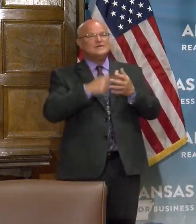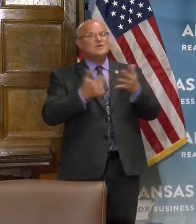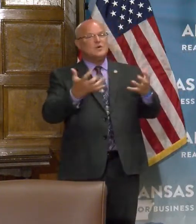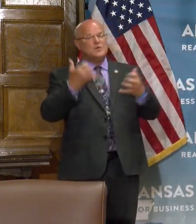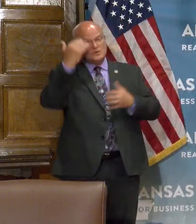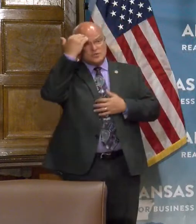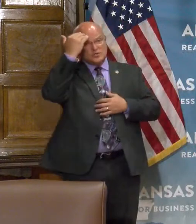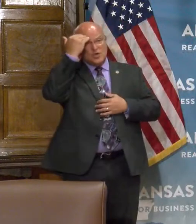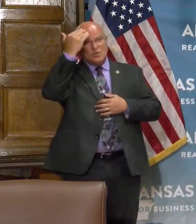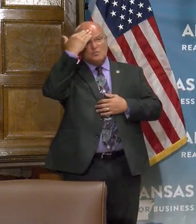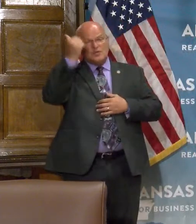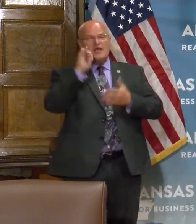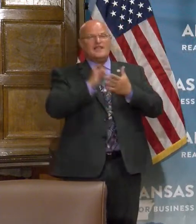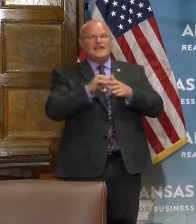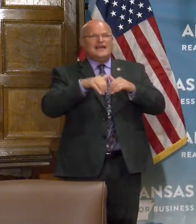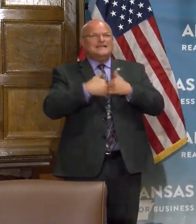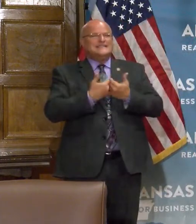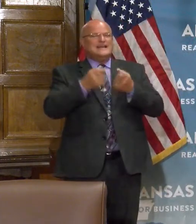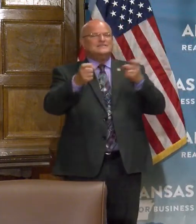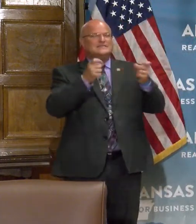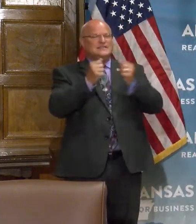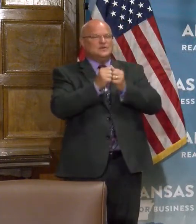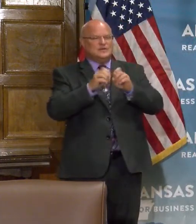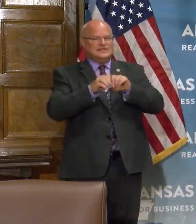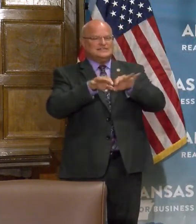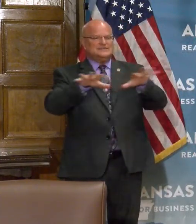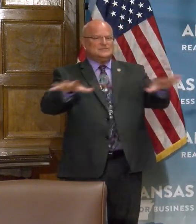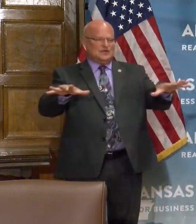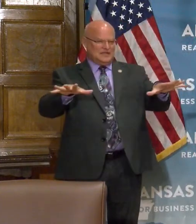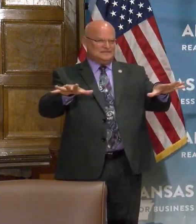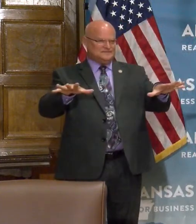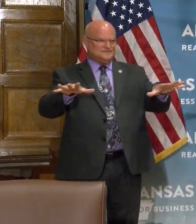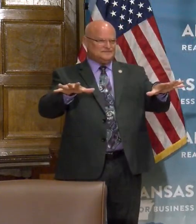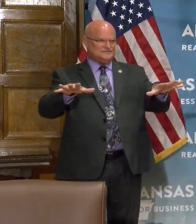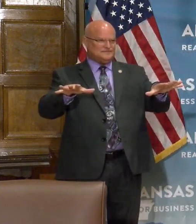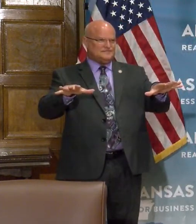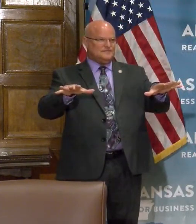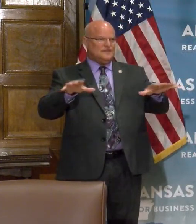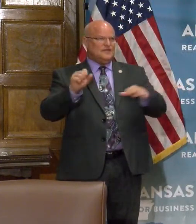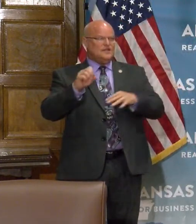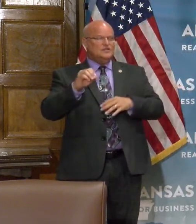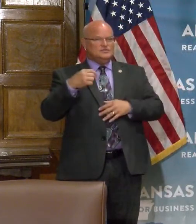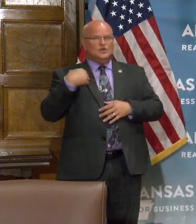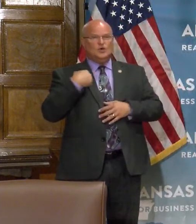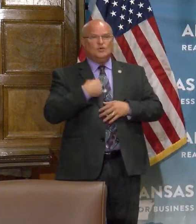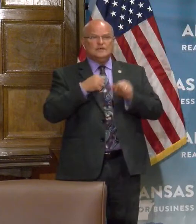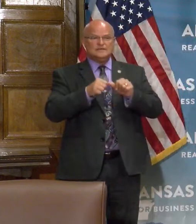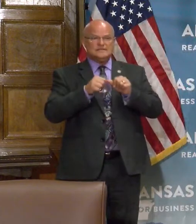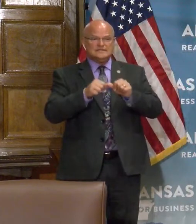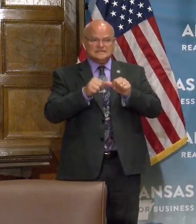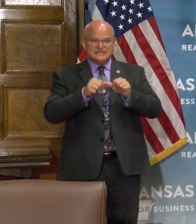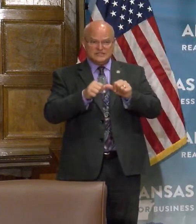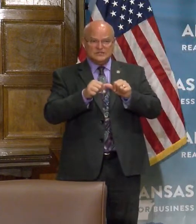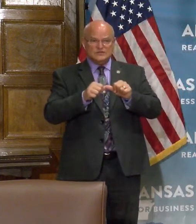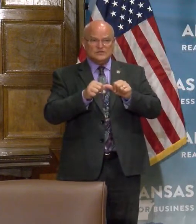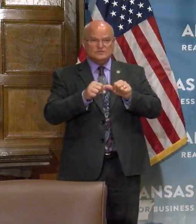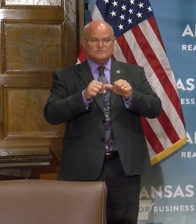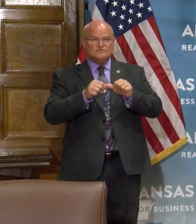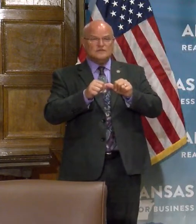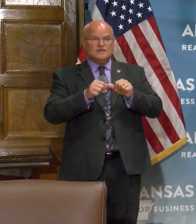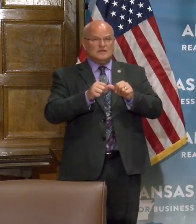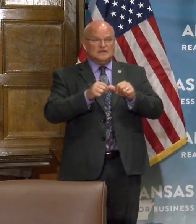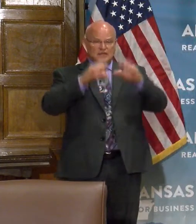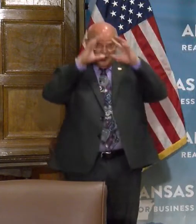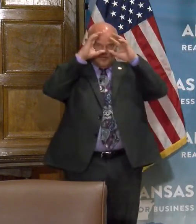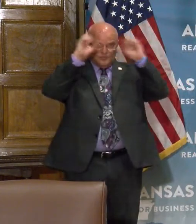want to know, because that's how you deal with the spread of the virus. And so we continue on.